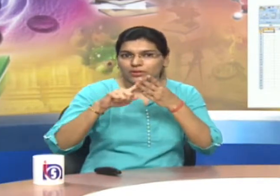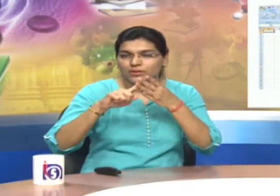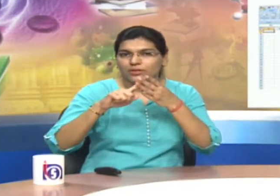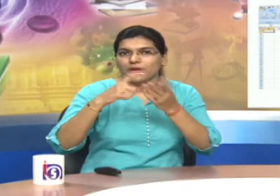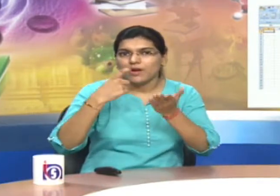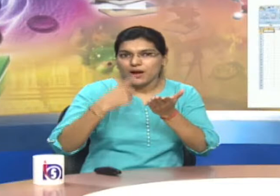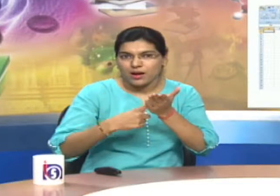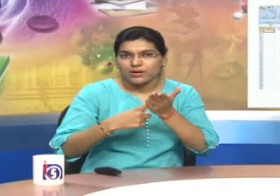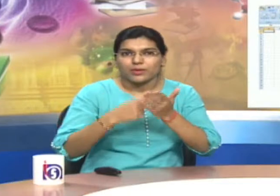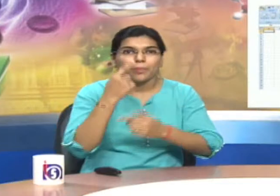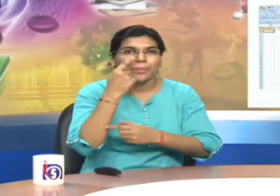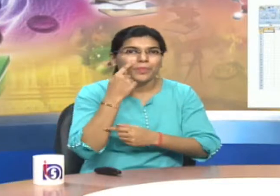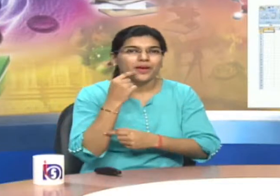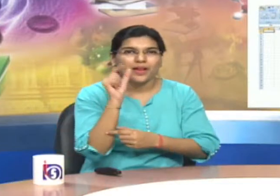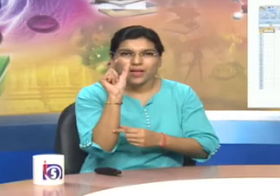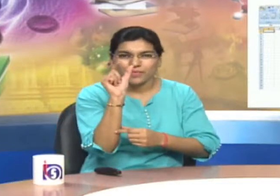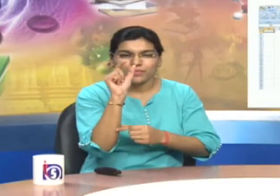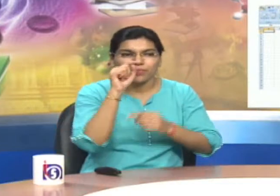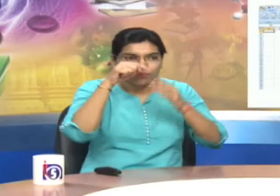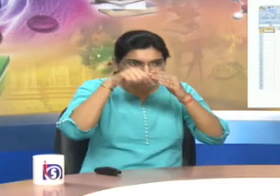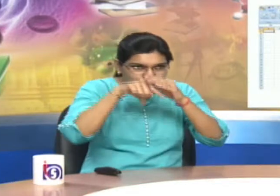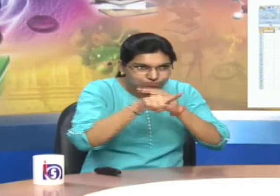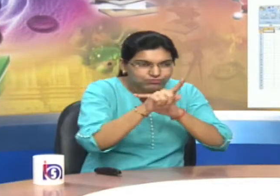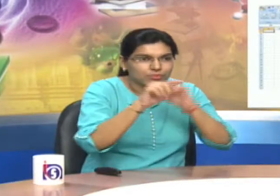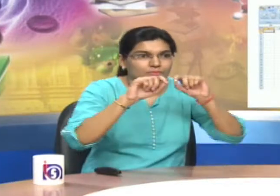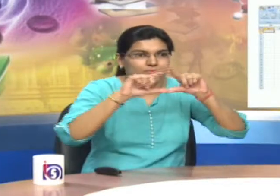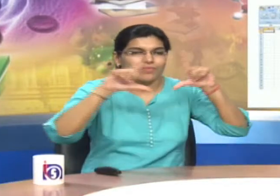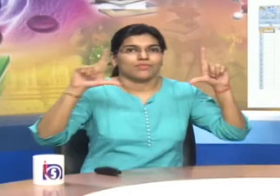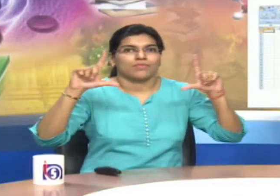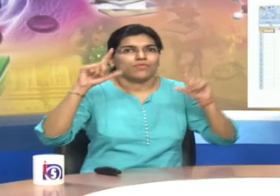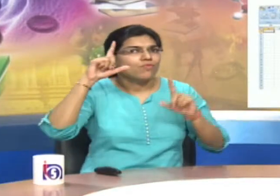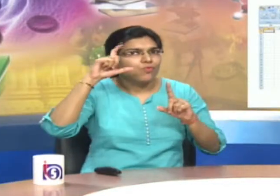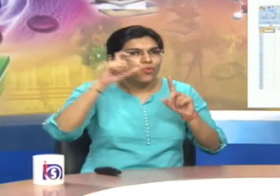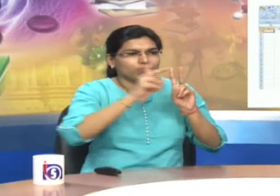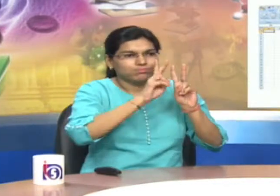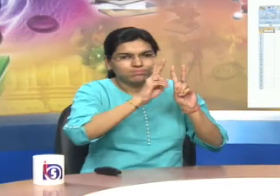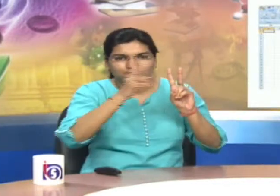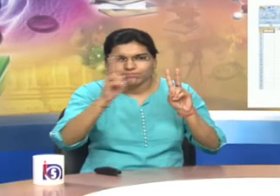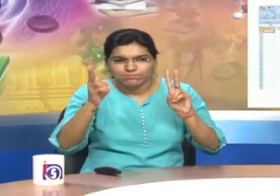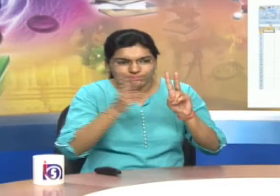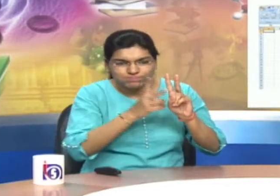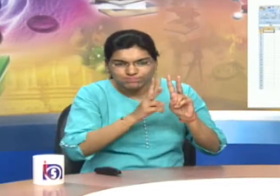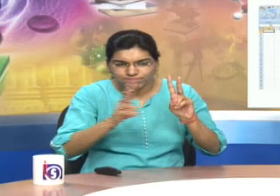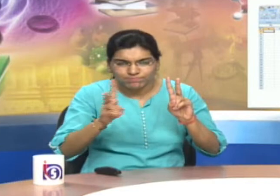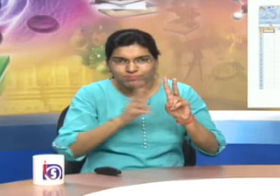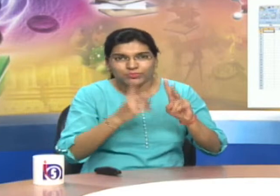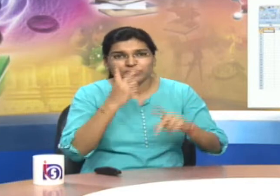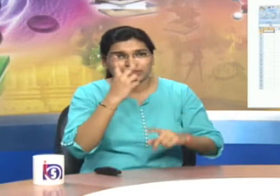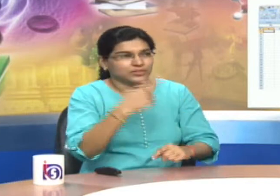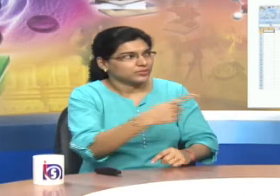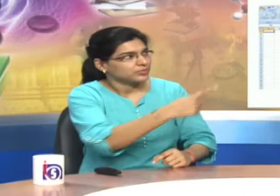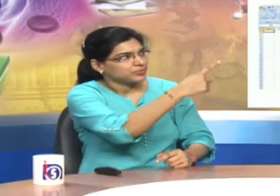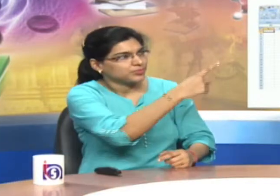put them in a folder. There is a yellow folder, and when you will click on that folder, you can